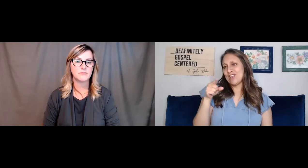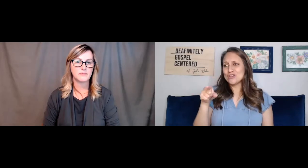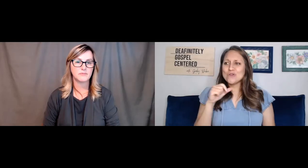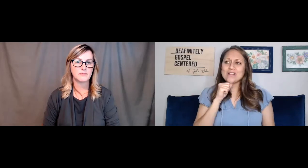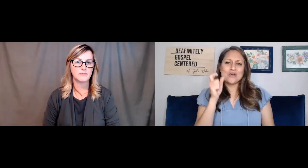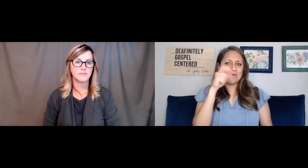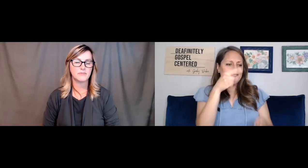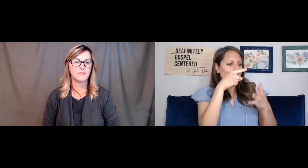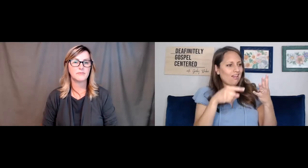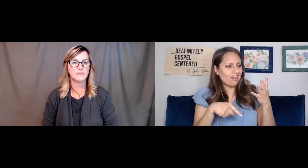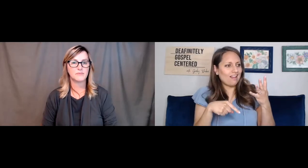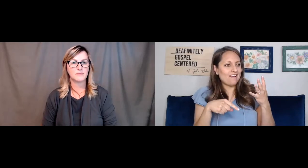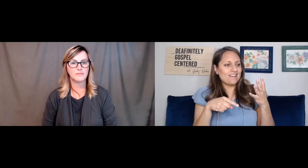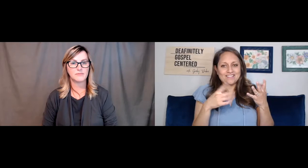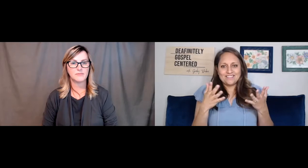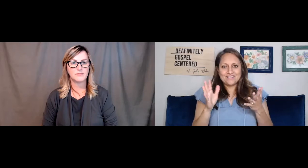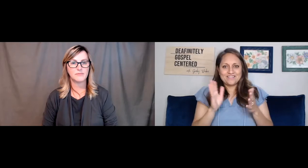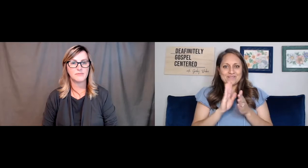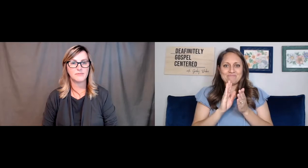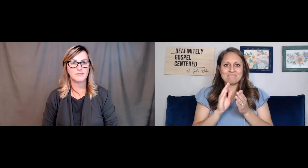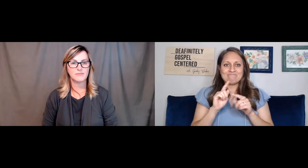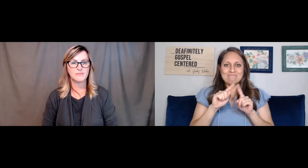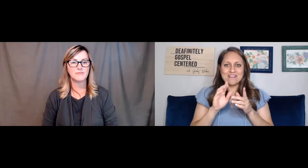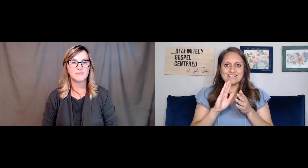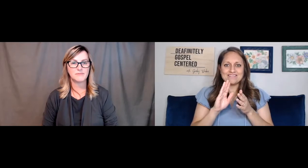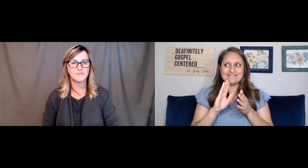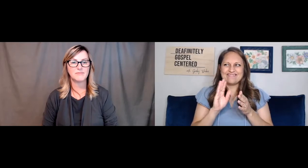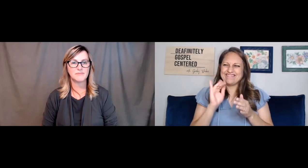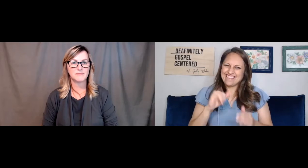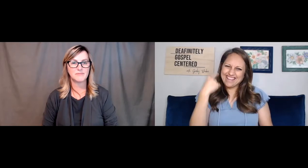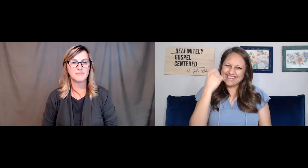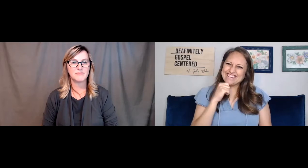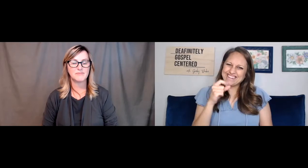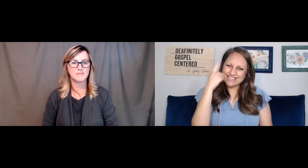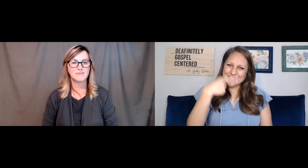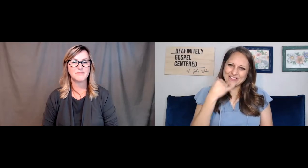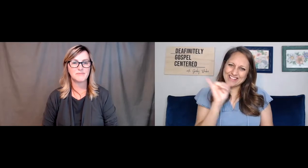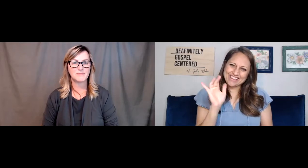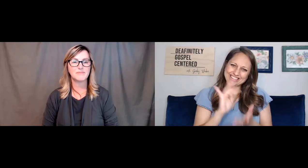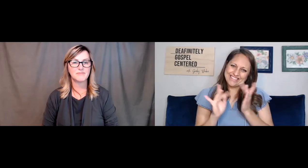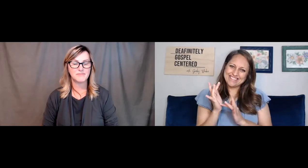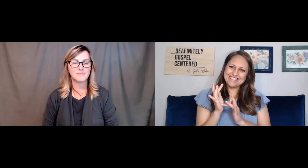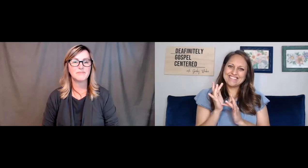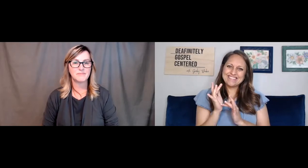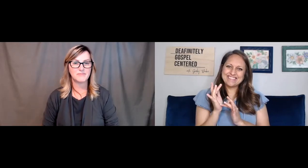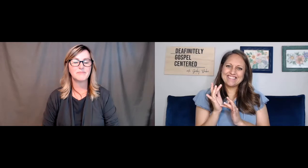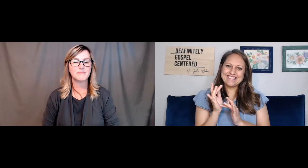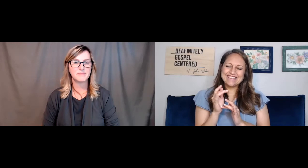talking about this durational forgiveness, we talked about how that looks like with your mom. What does that look like with your children